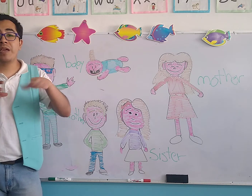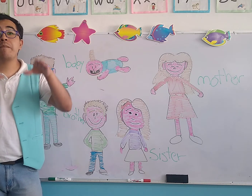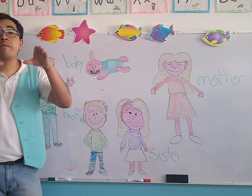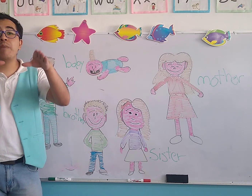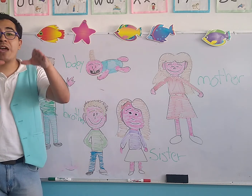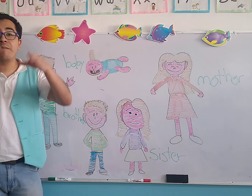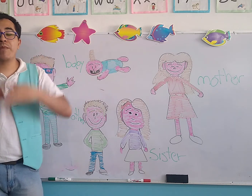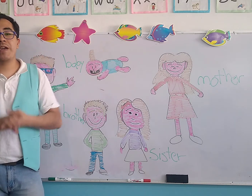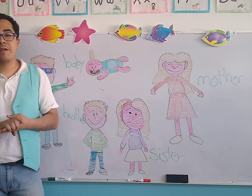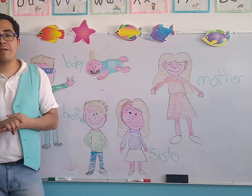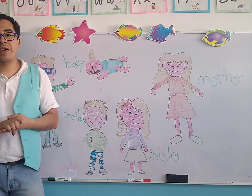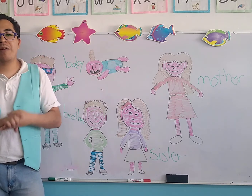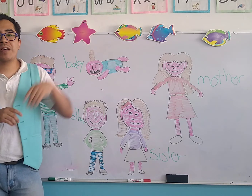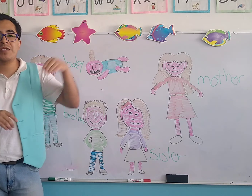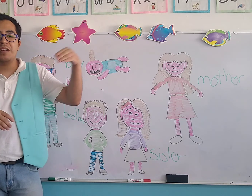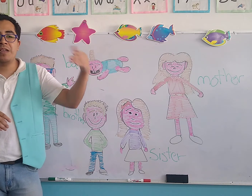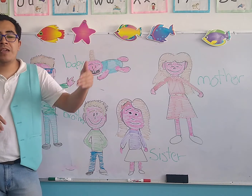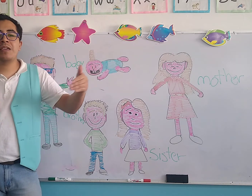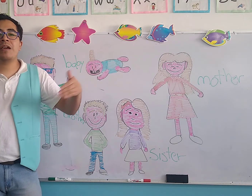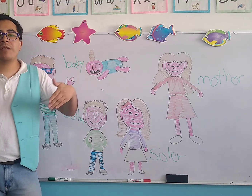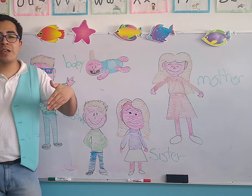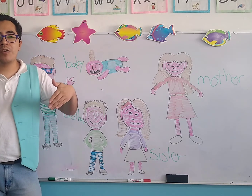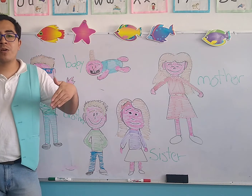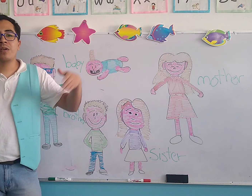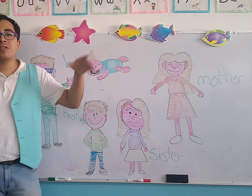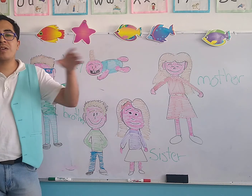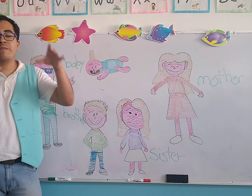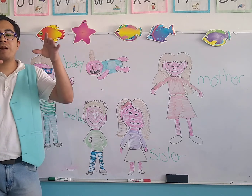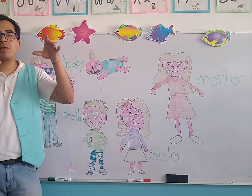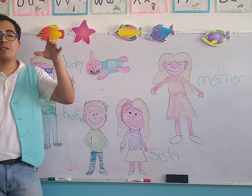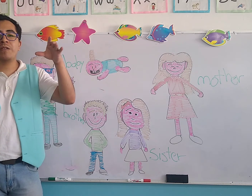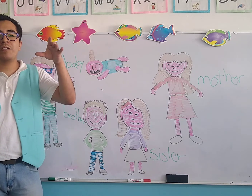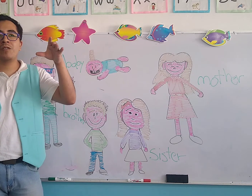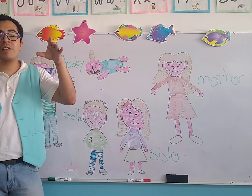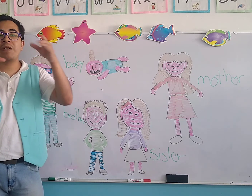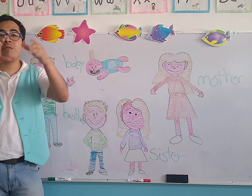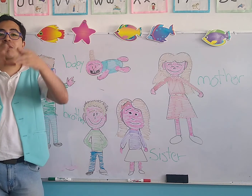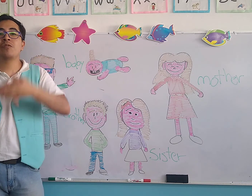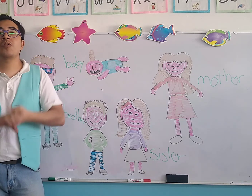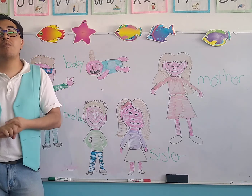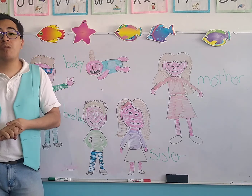name baby. Okay, aunque sea niña o niño, siempre nos referimos a ellos como los